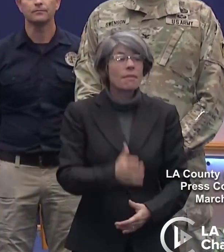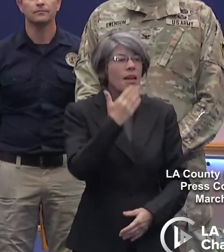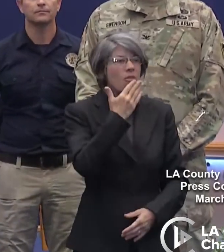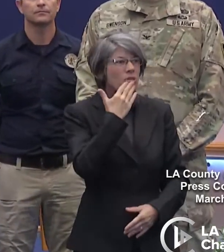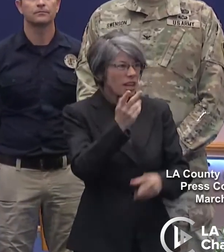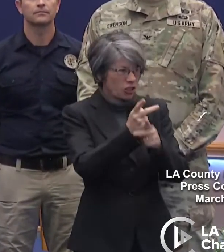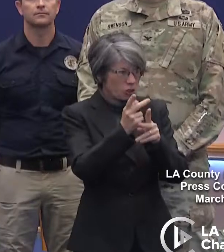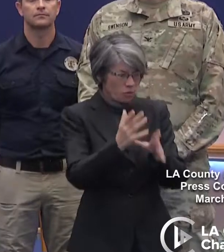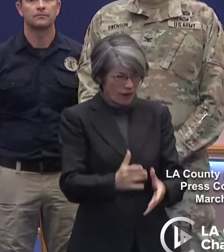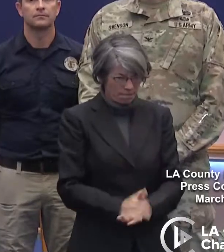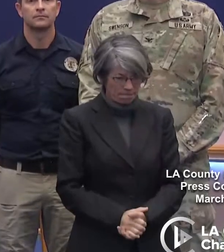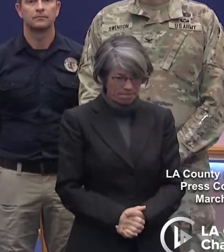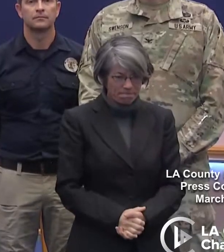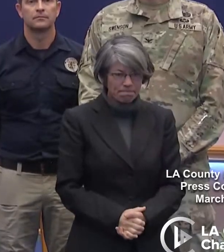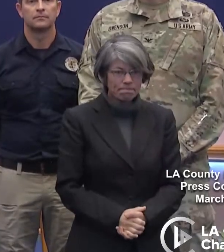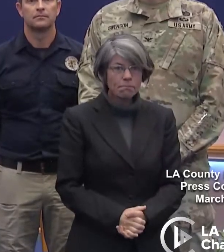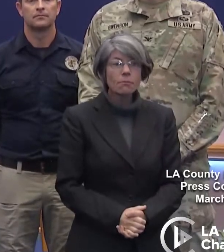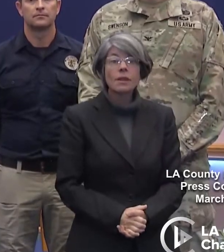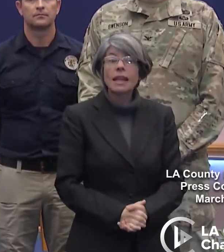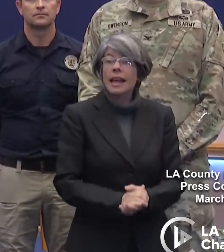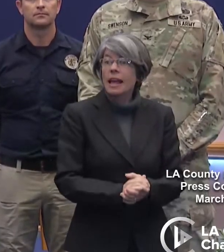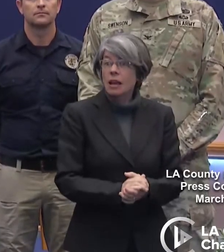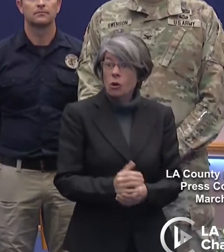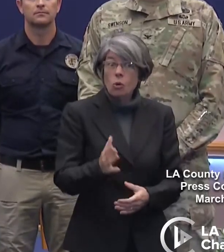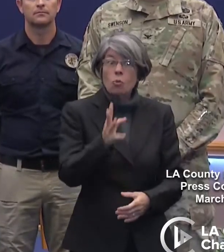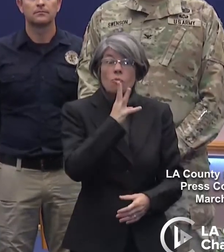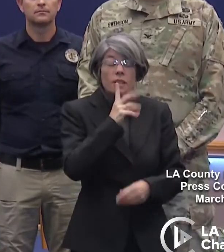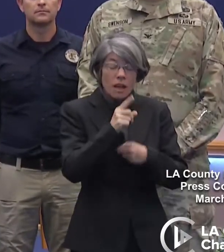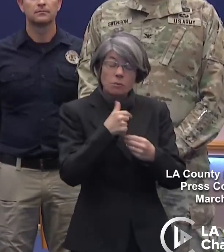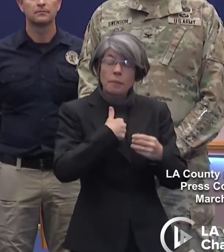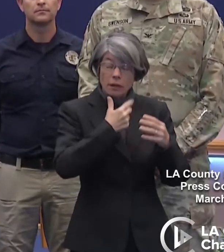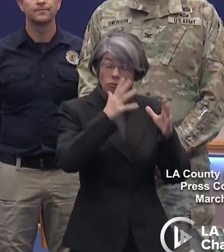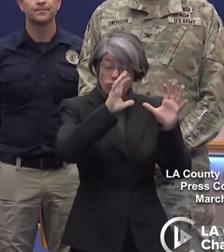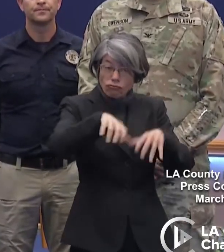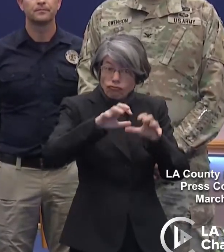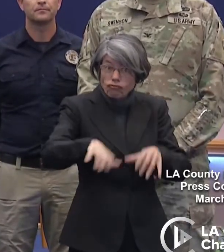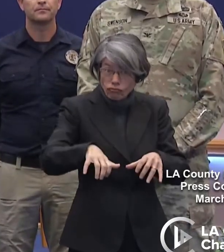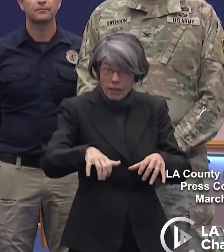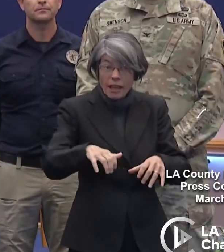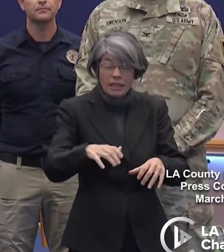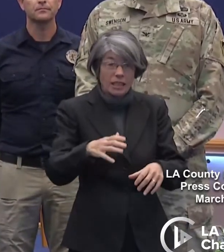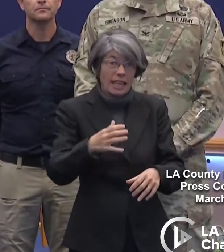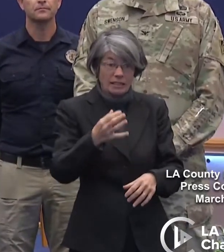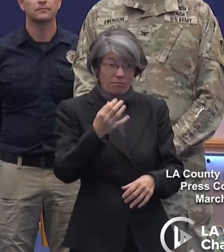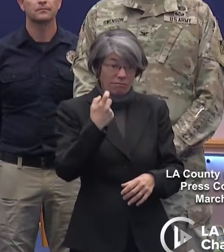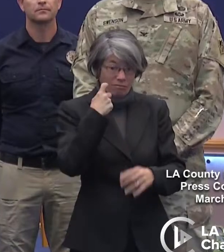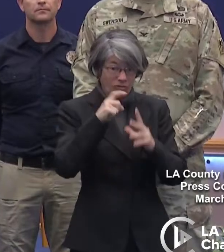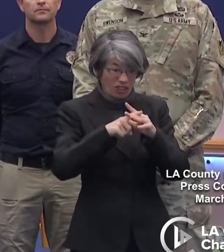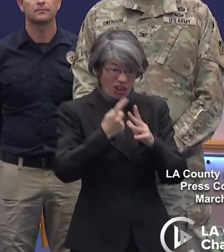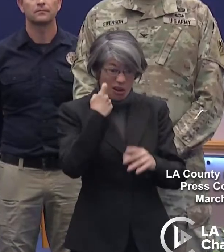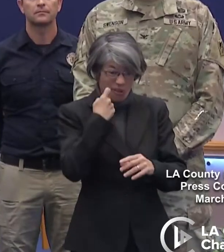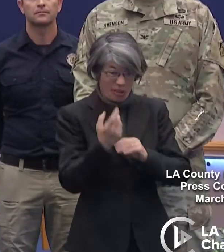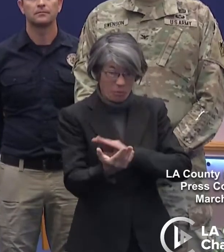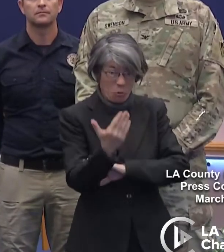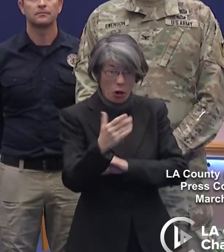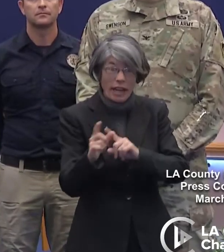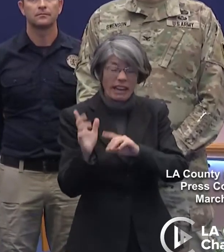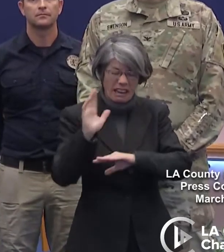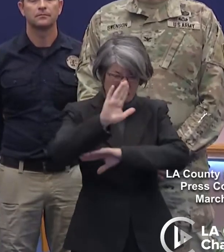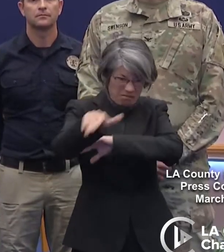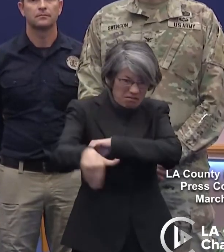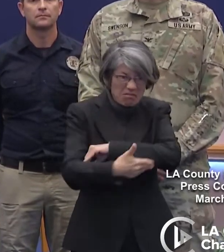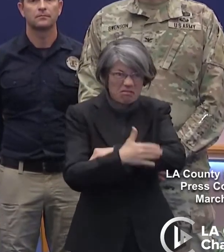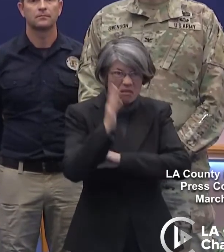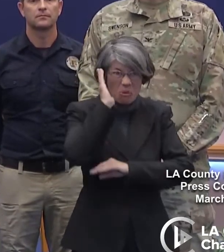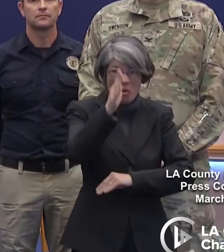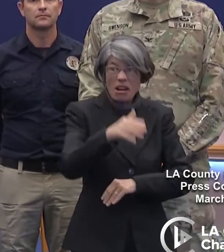Thank you, Supervisor. As mentioned, we have a storm event coming already upon us this morning and through tonight.